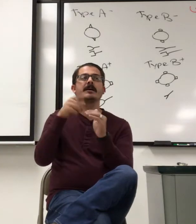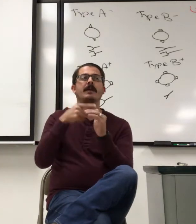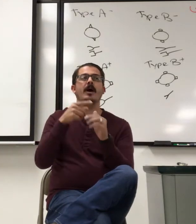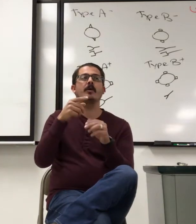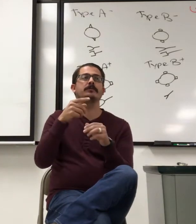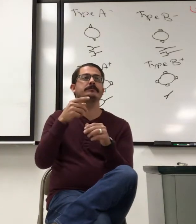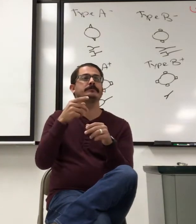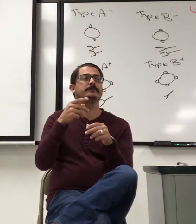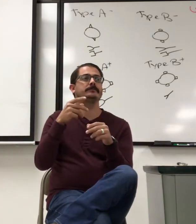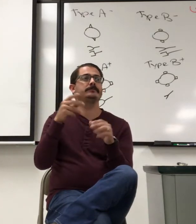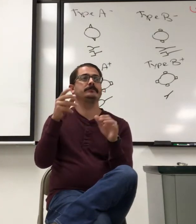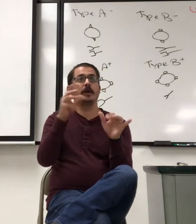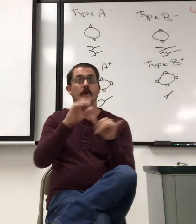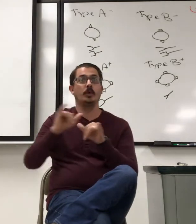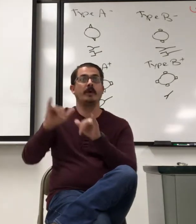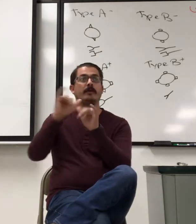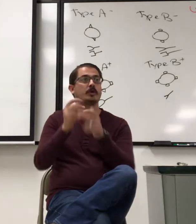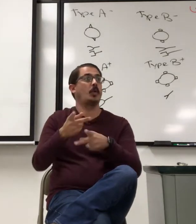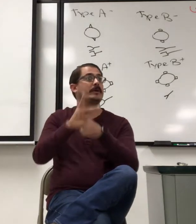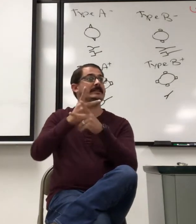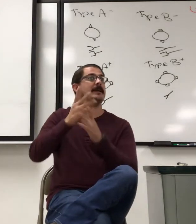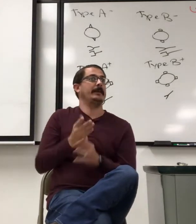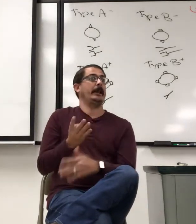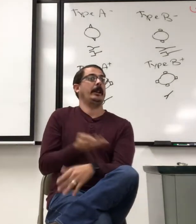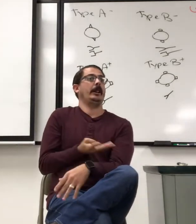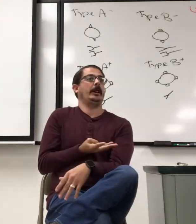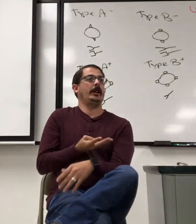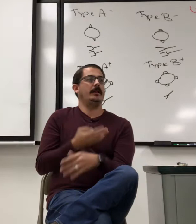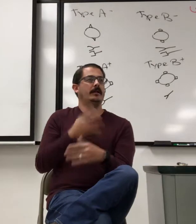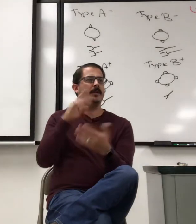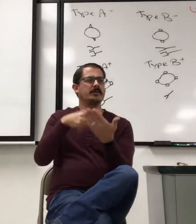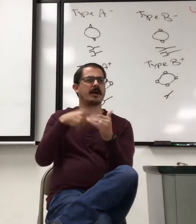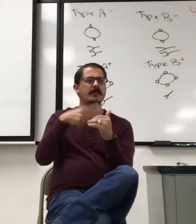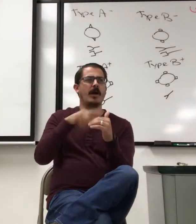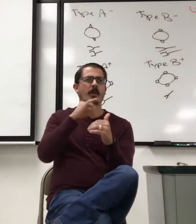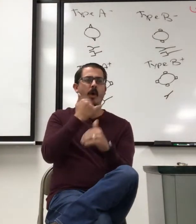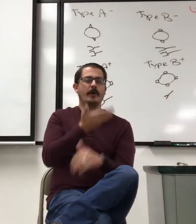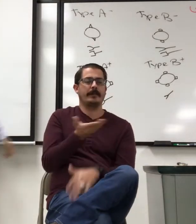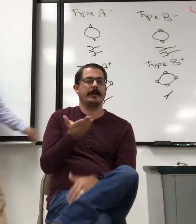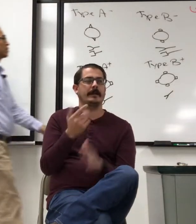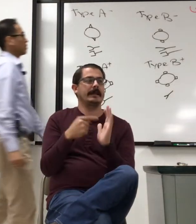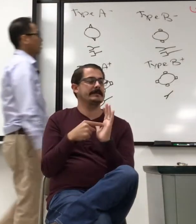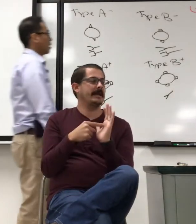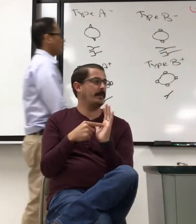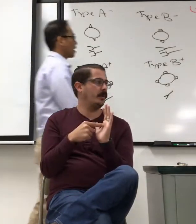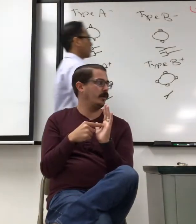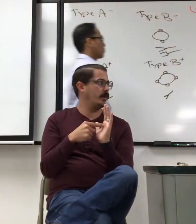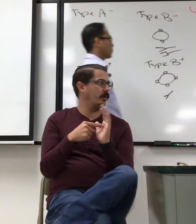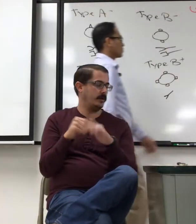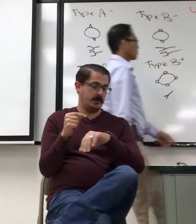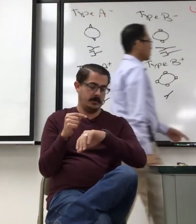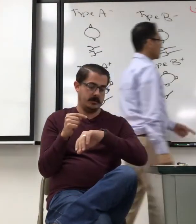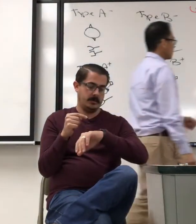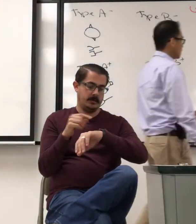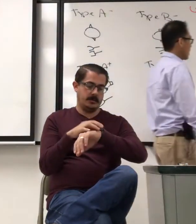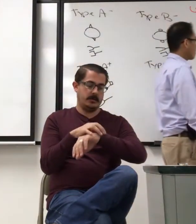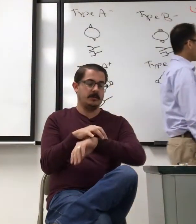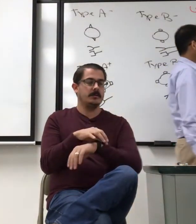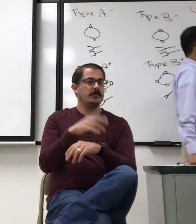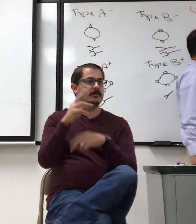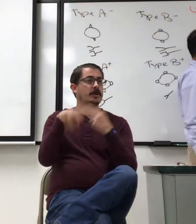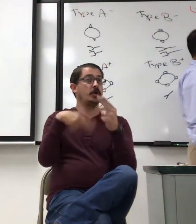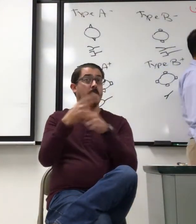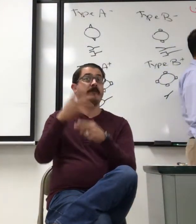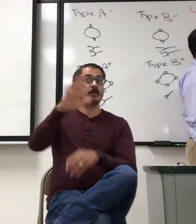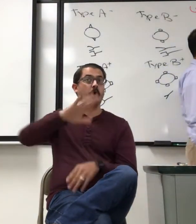well, they have, you start talking about the wrong thing. Like for example, oh yeah, the universal recipient, they have